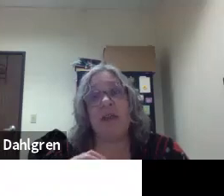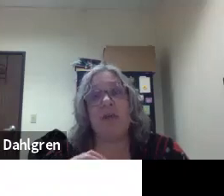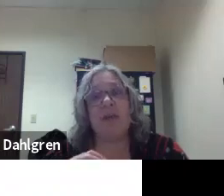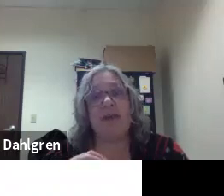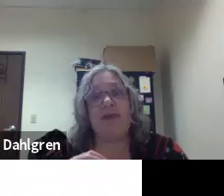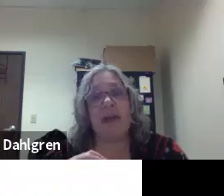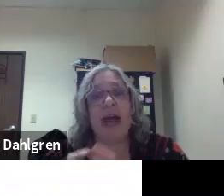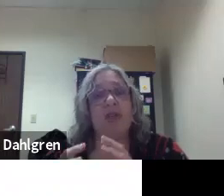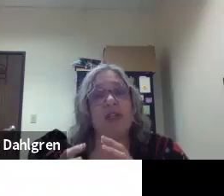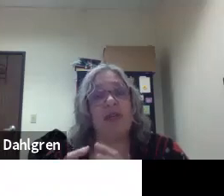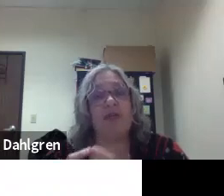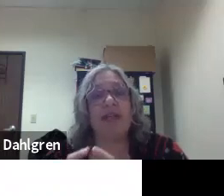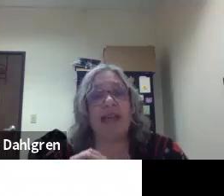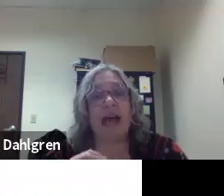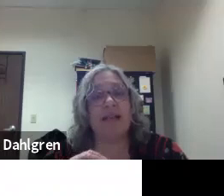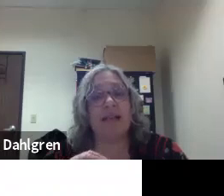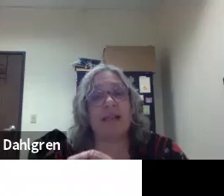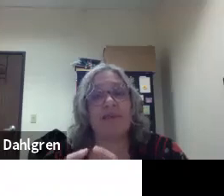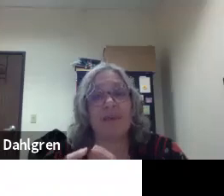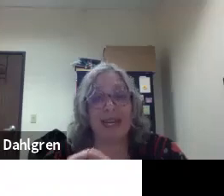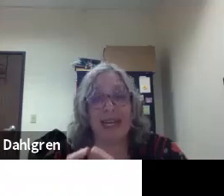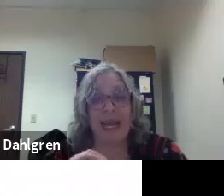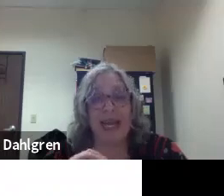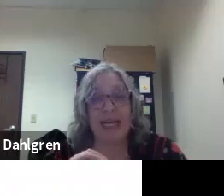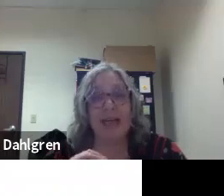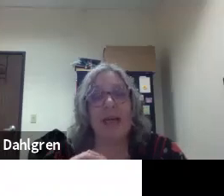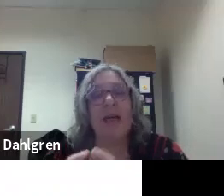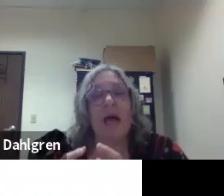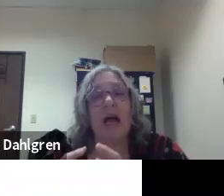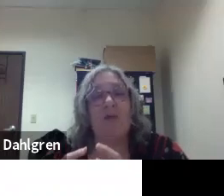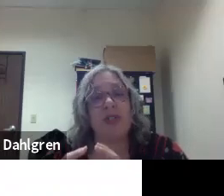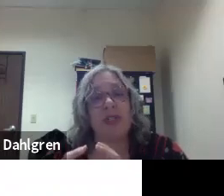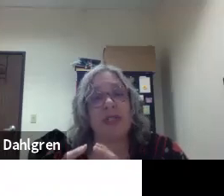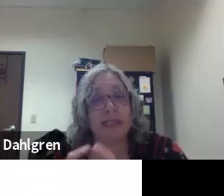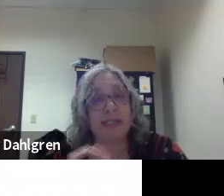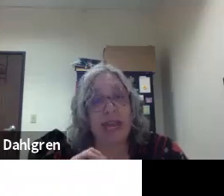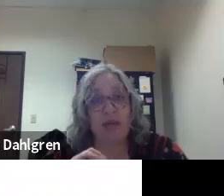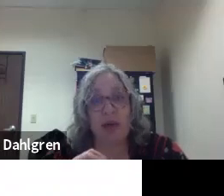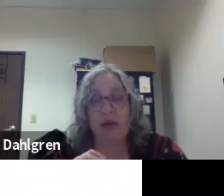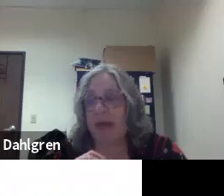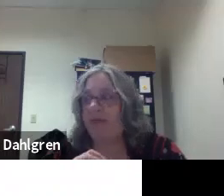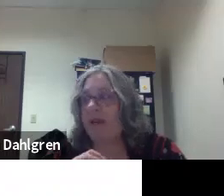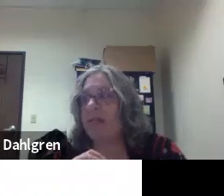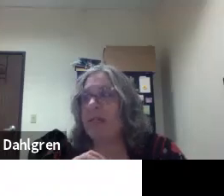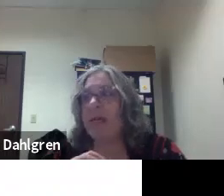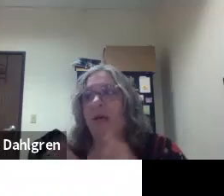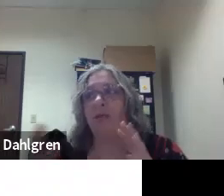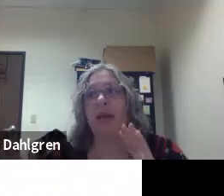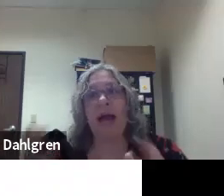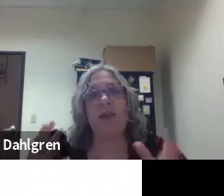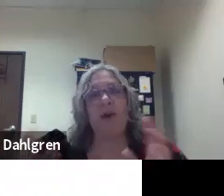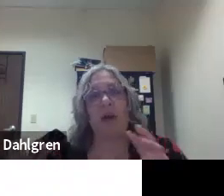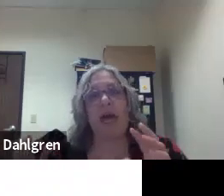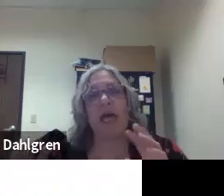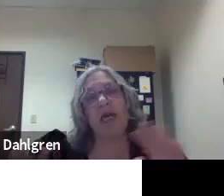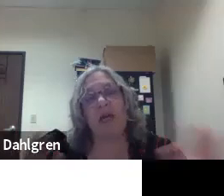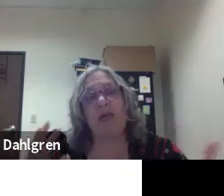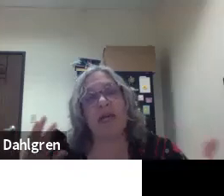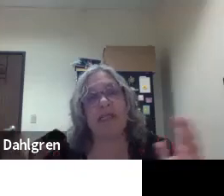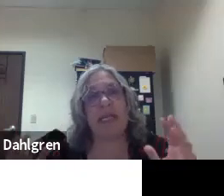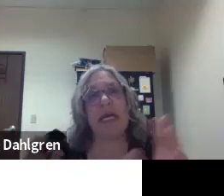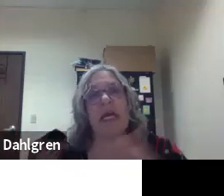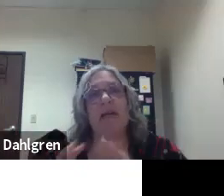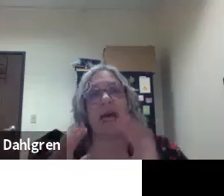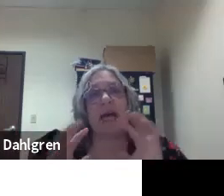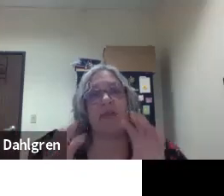this type of benefit actually provides access to Medicaid, which is the state-run benefit. But either way, you